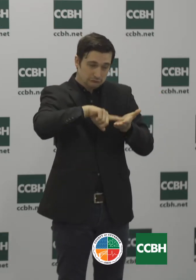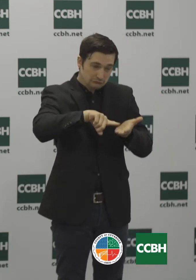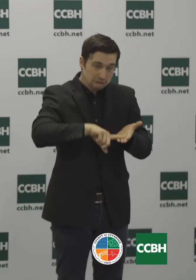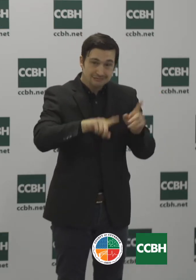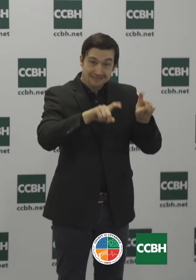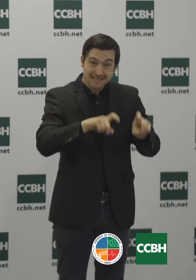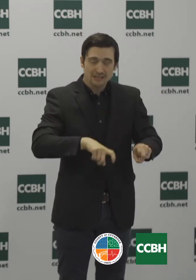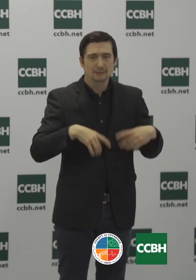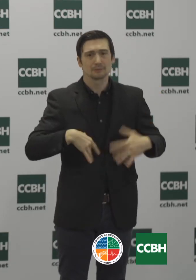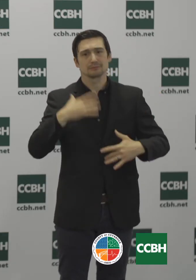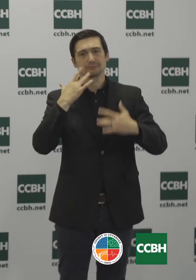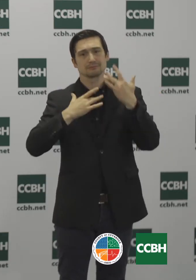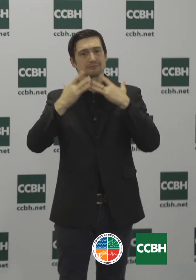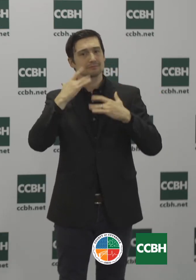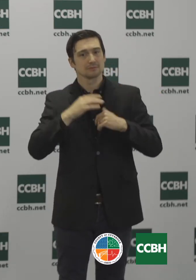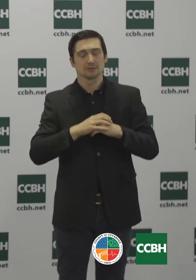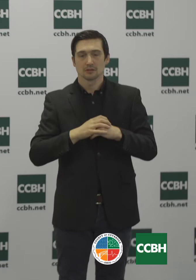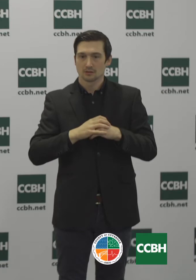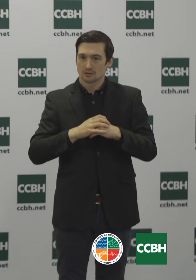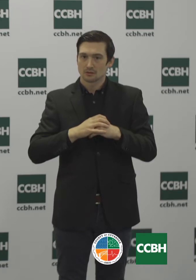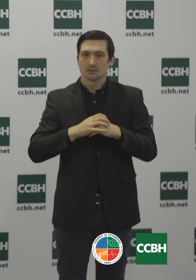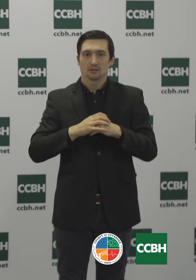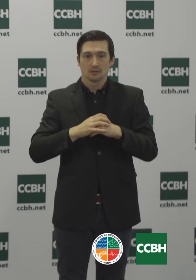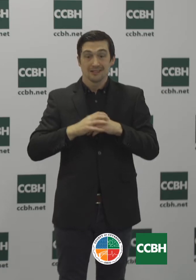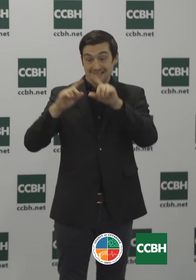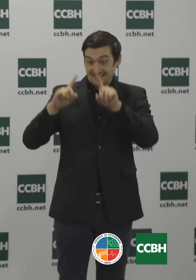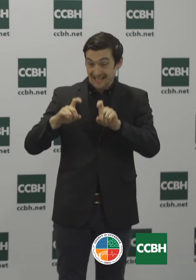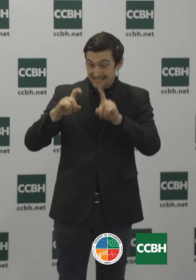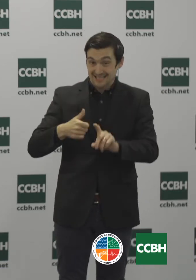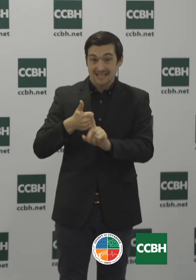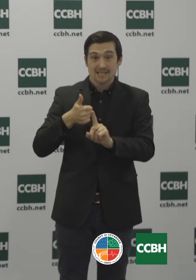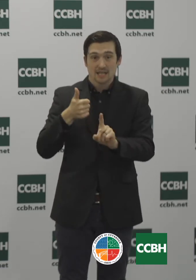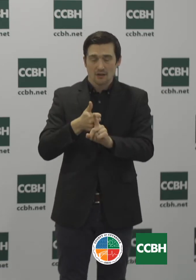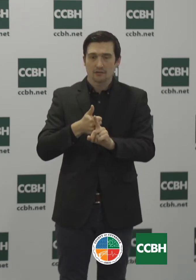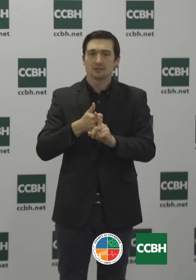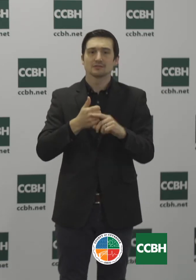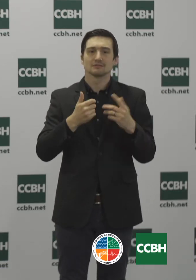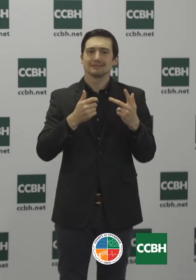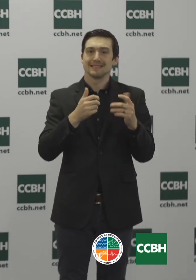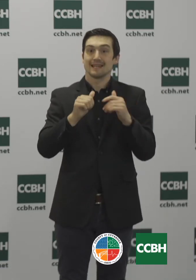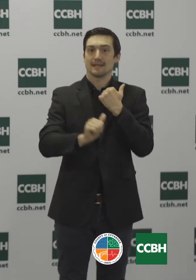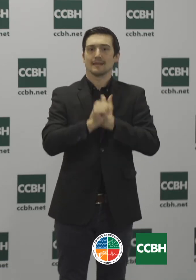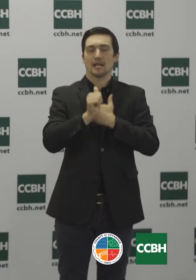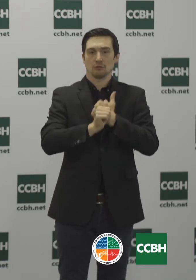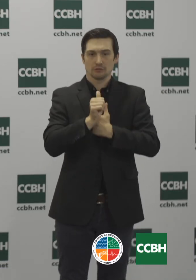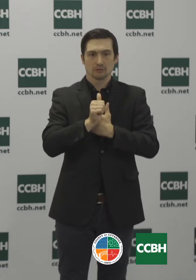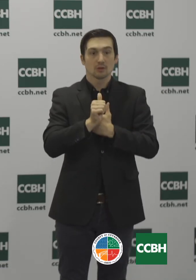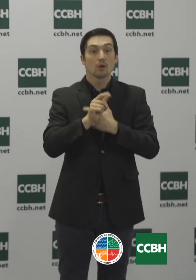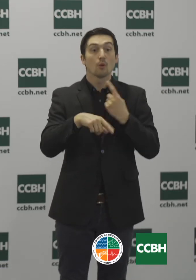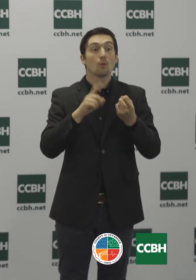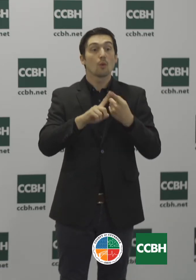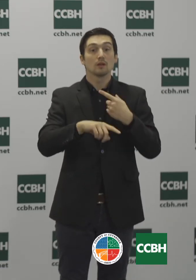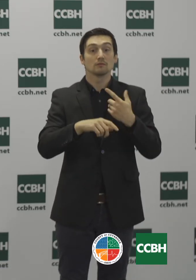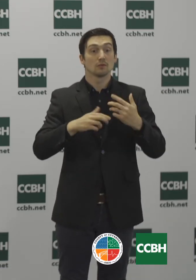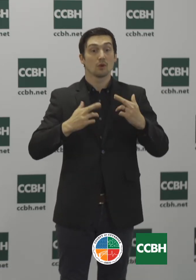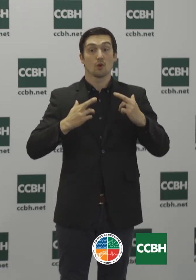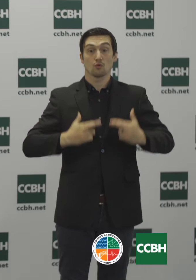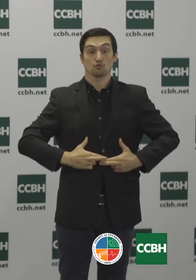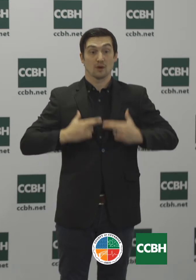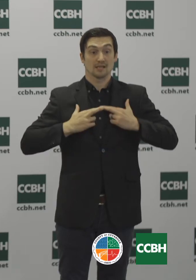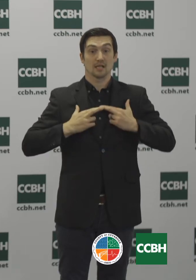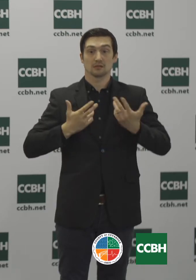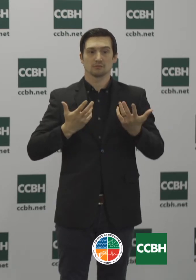is particularly dangerous in congregate settings, congregate hotspots, where residents are particularly at